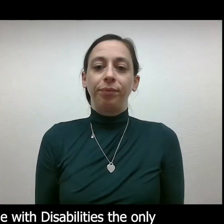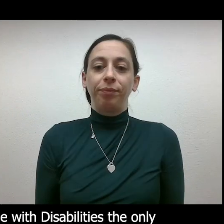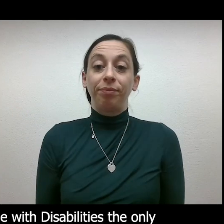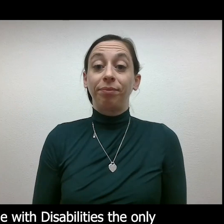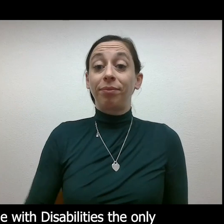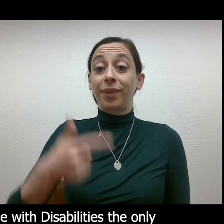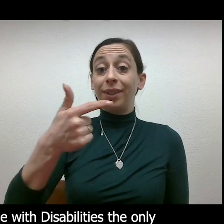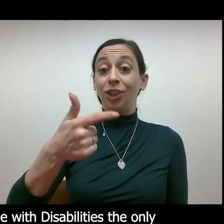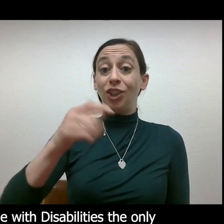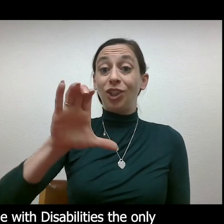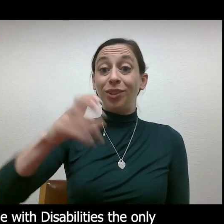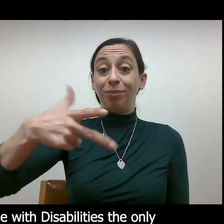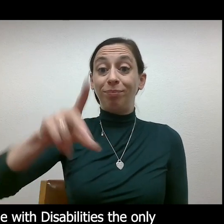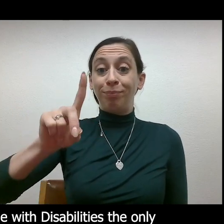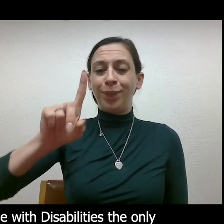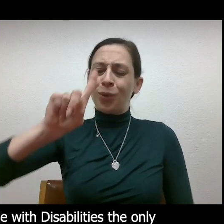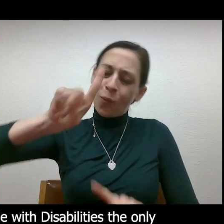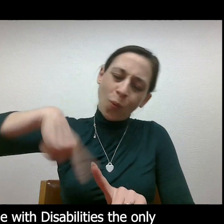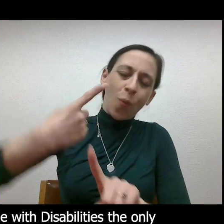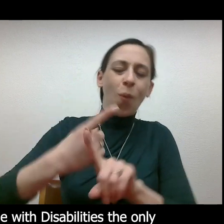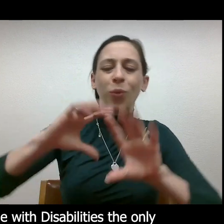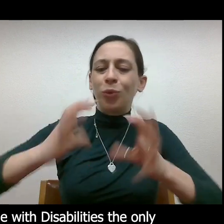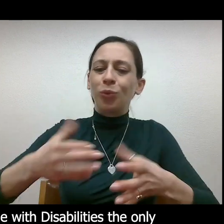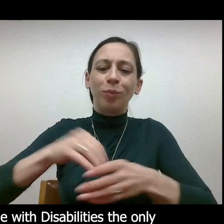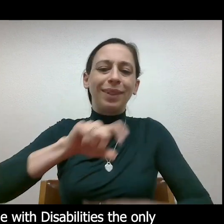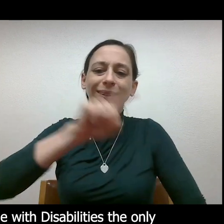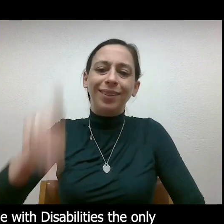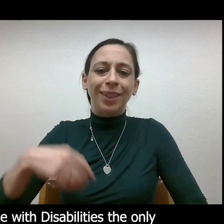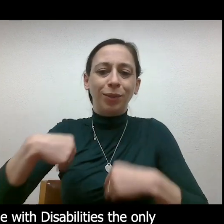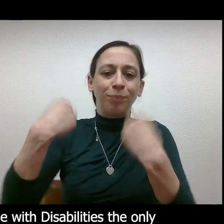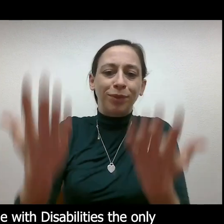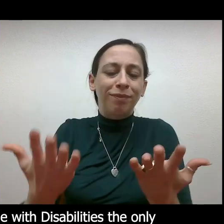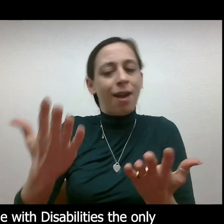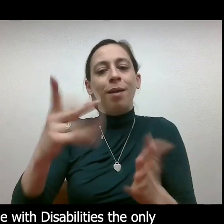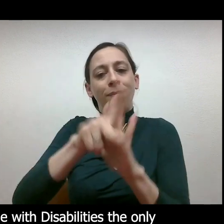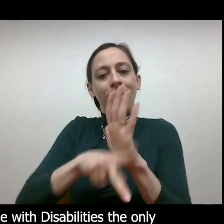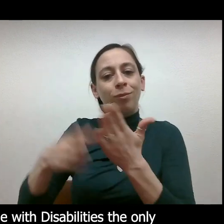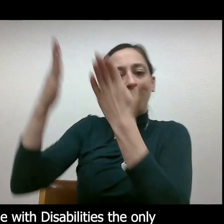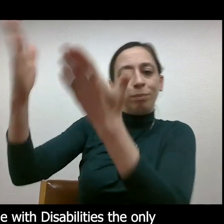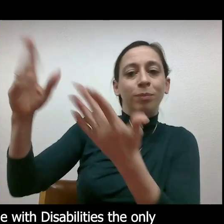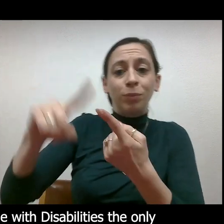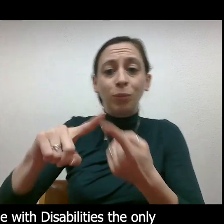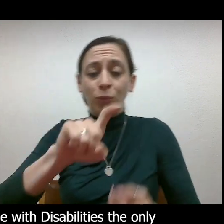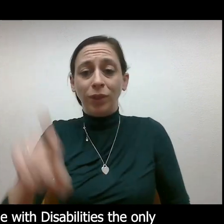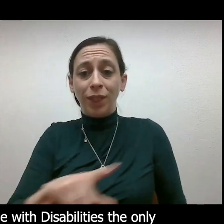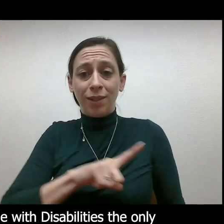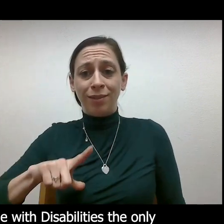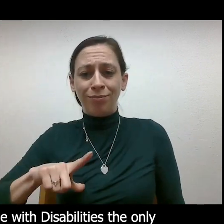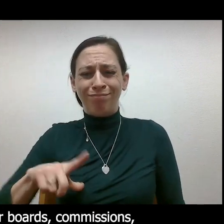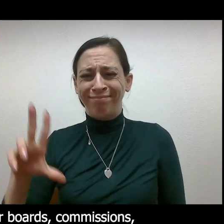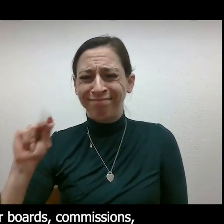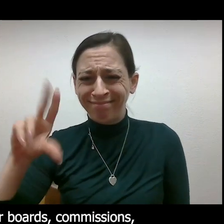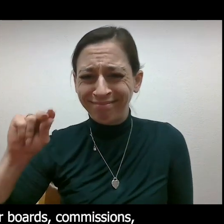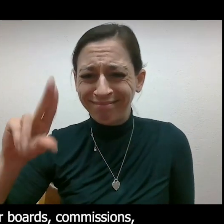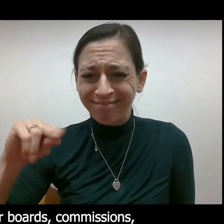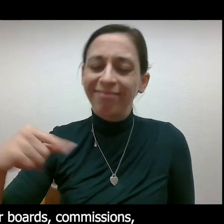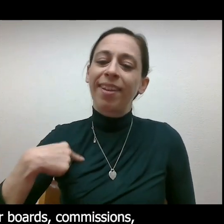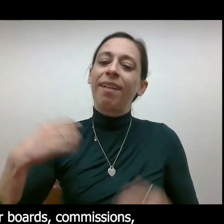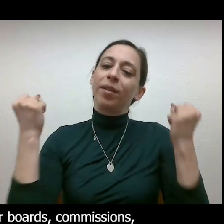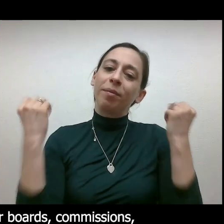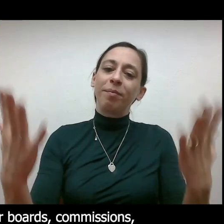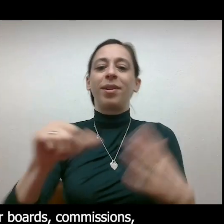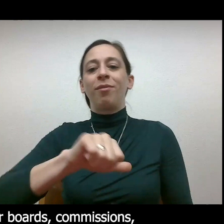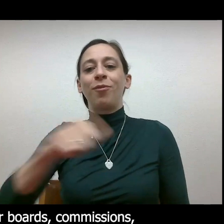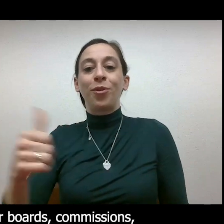512-463-0865. So, is the Governor's Committee on People with Disabilities the only group that provides recommendation to the